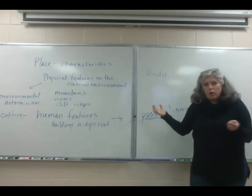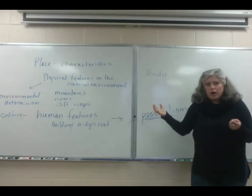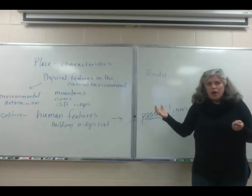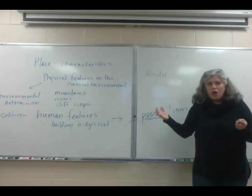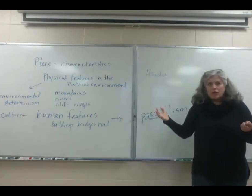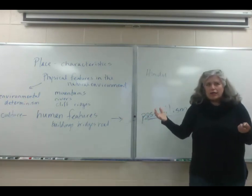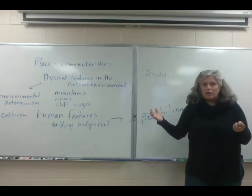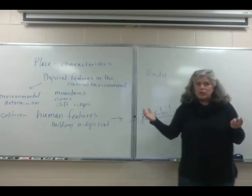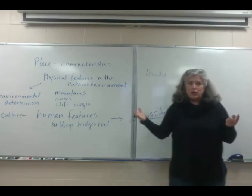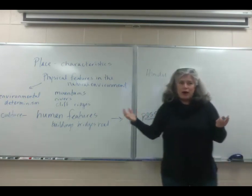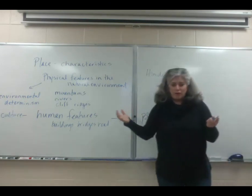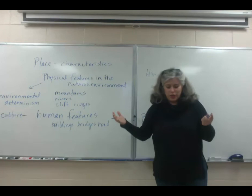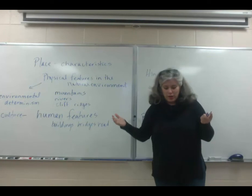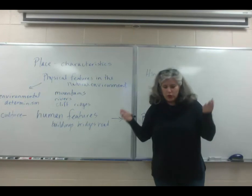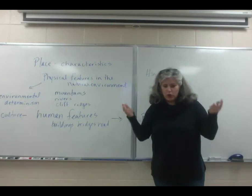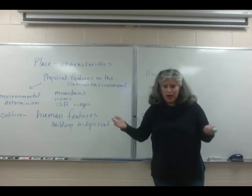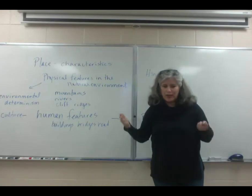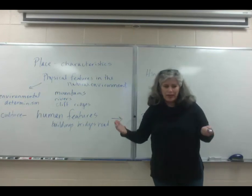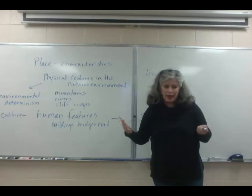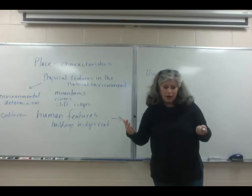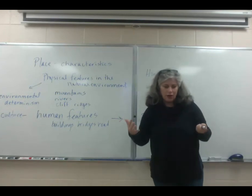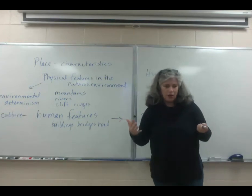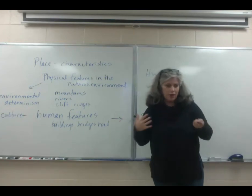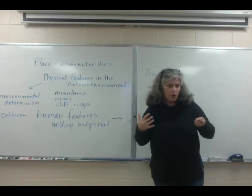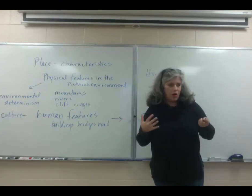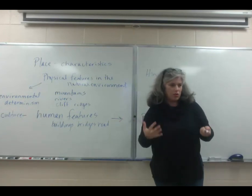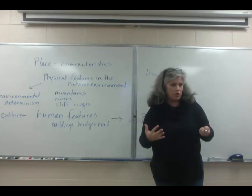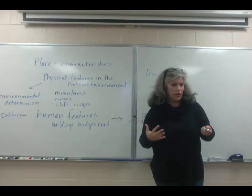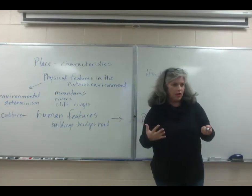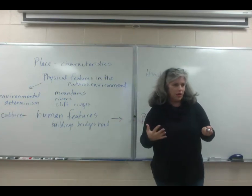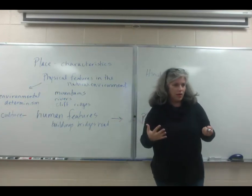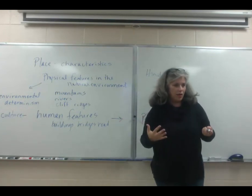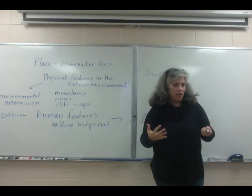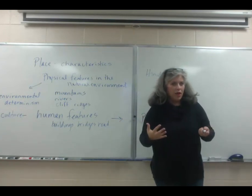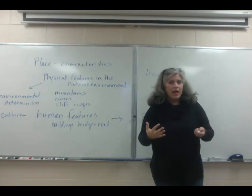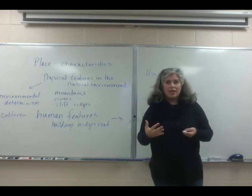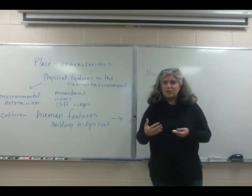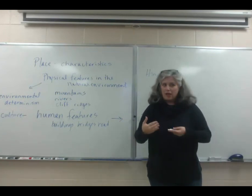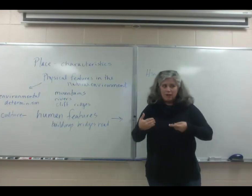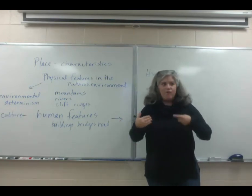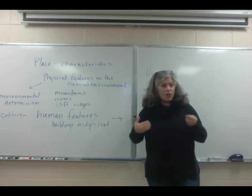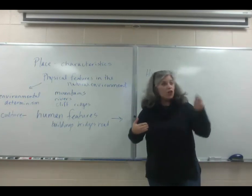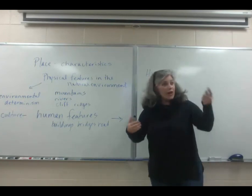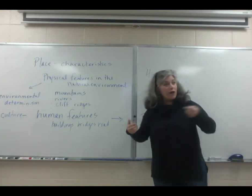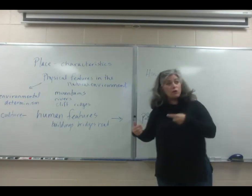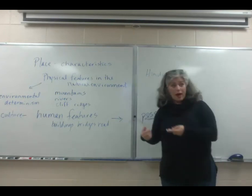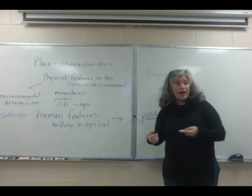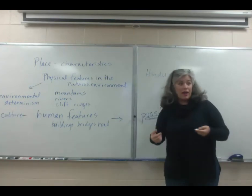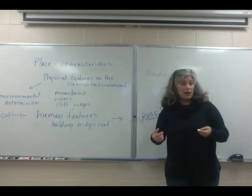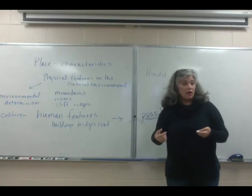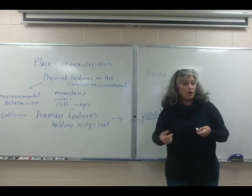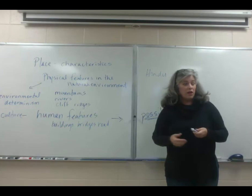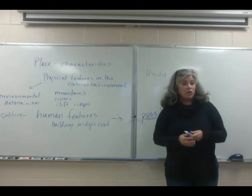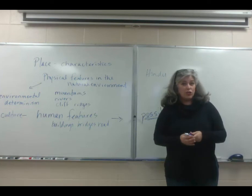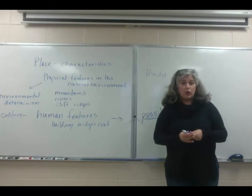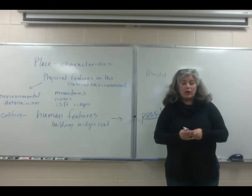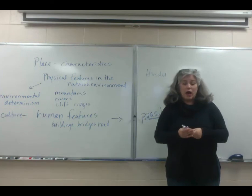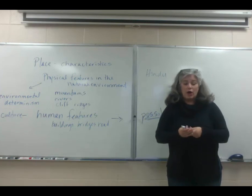what all did he do after he was stranded there on Mars, right? He grew food. He figured out a way to, now he